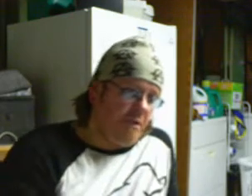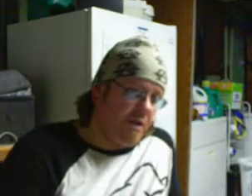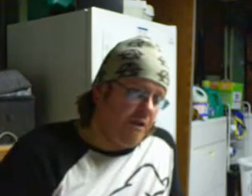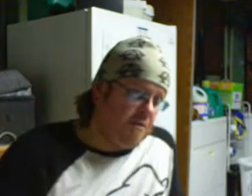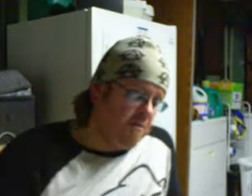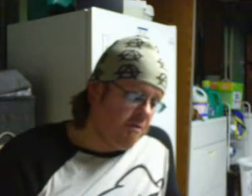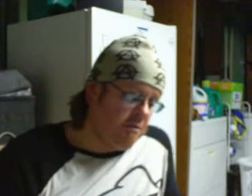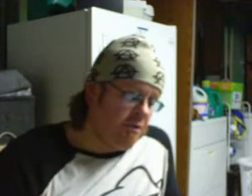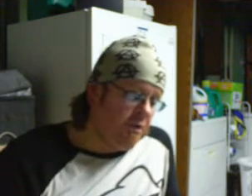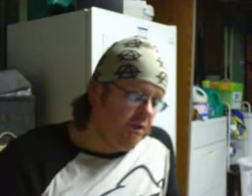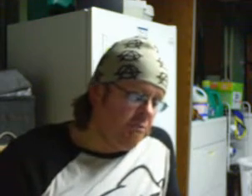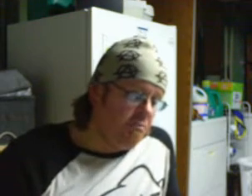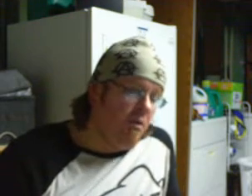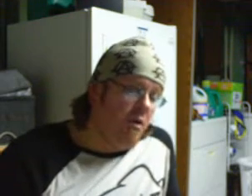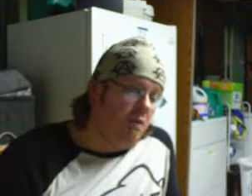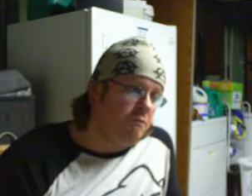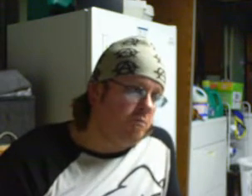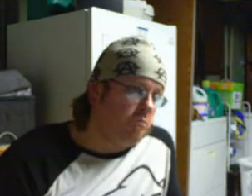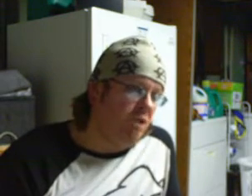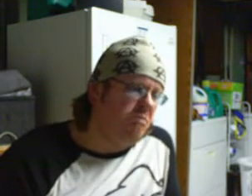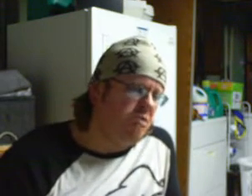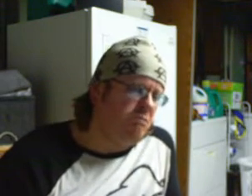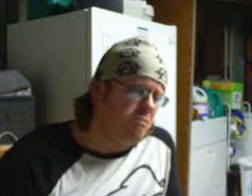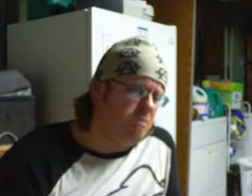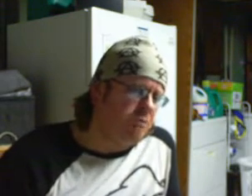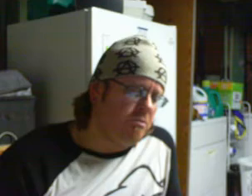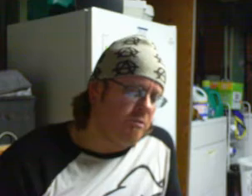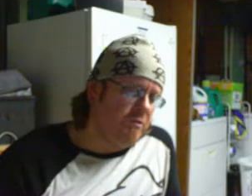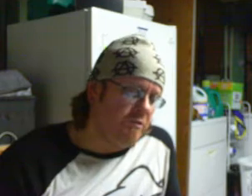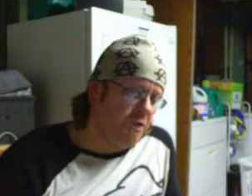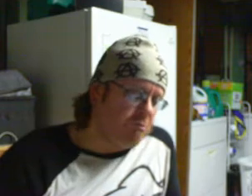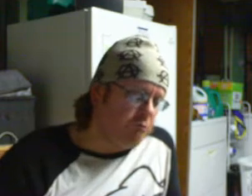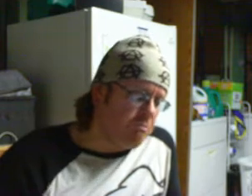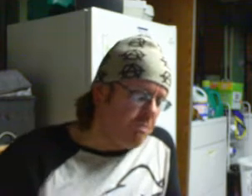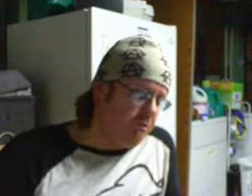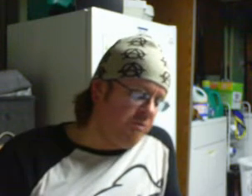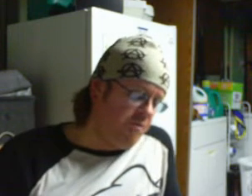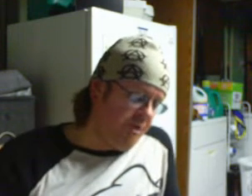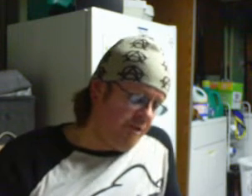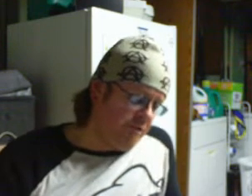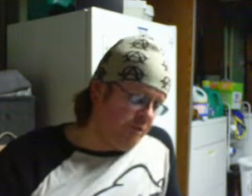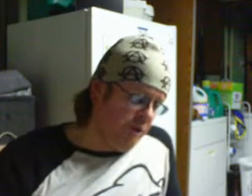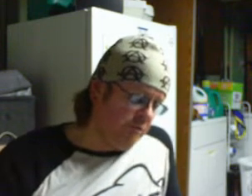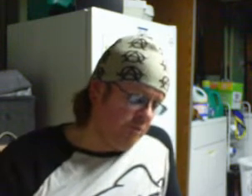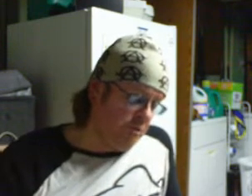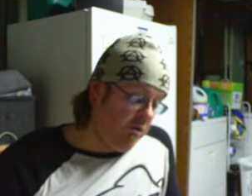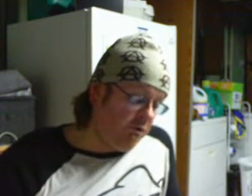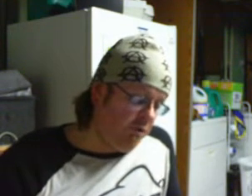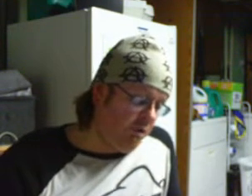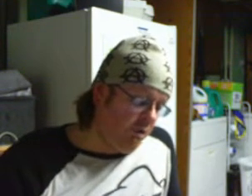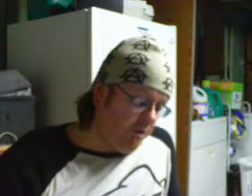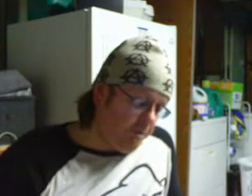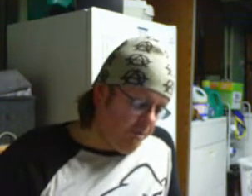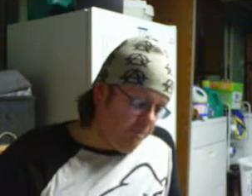king, and often not really remembered so much as a king, but remembered as a man after God's own heart.